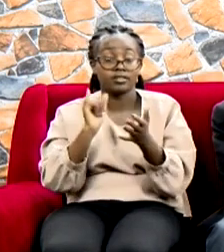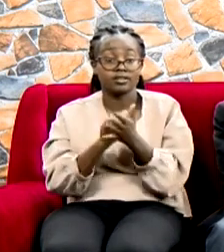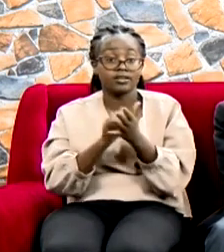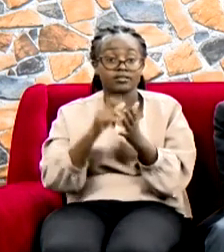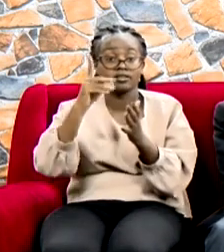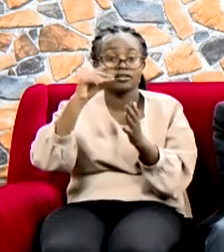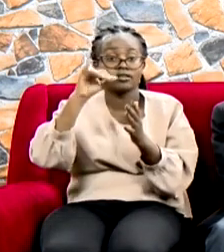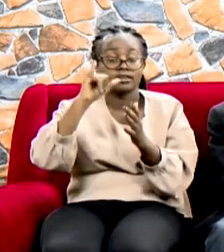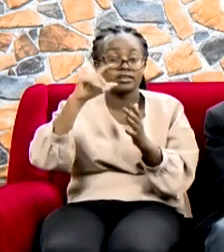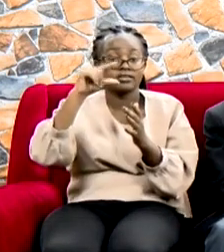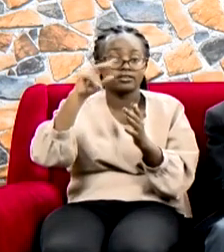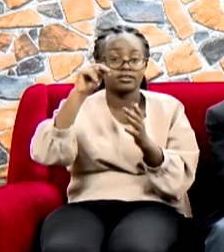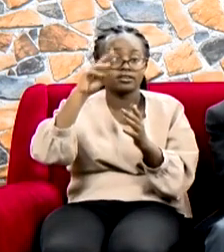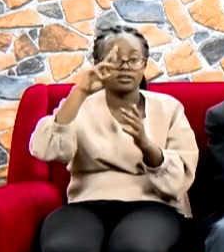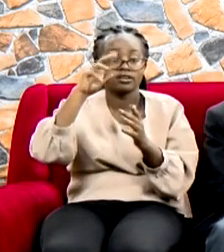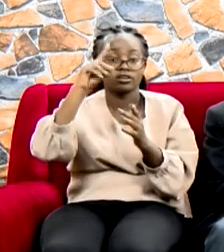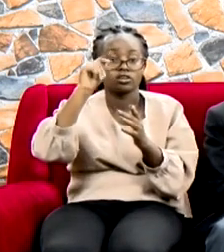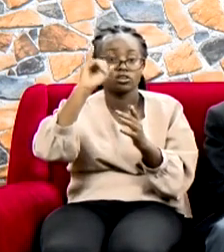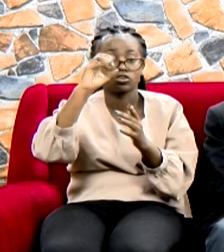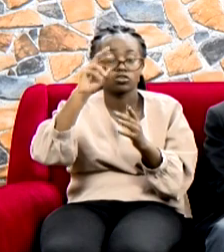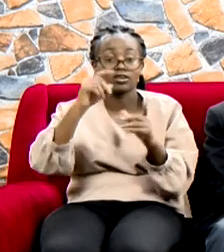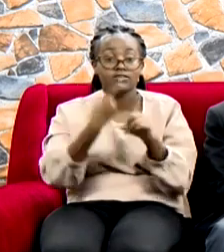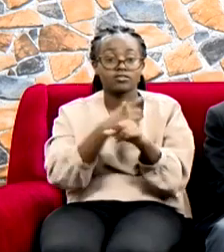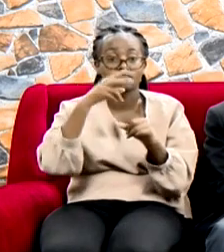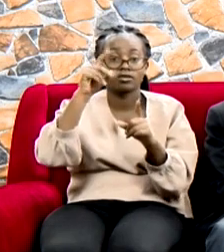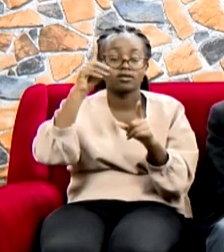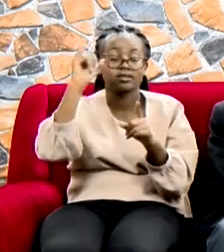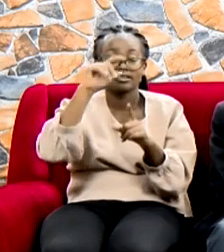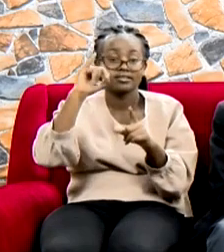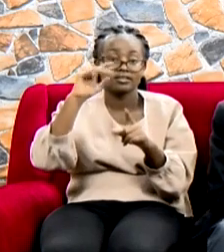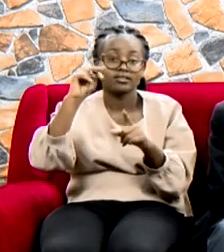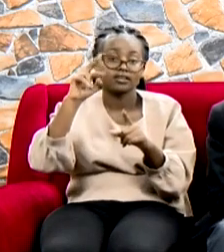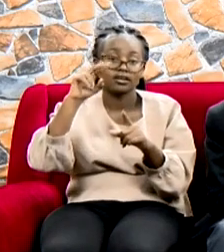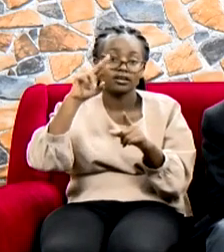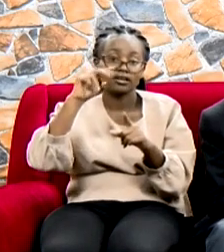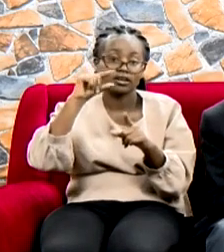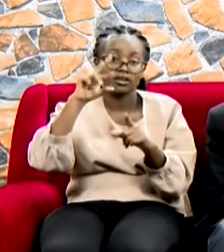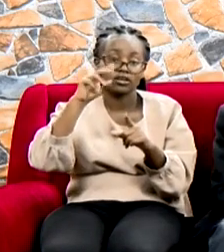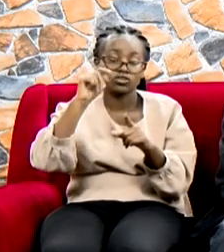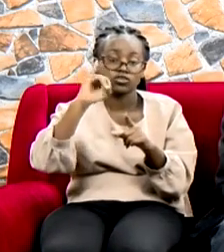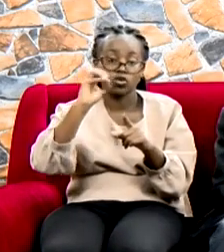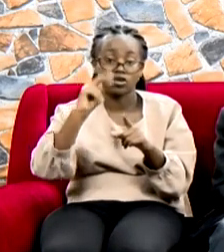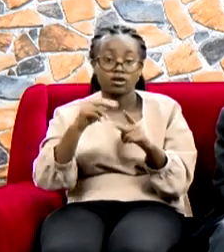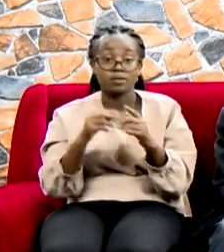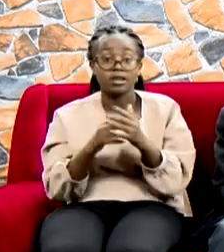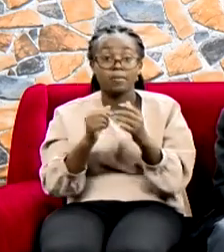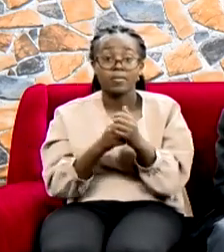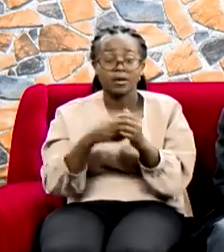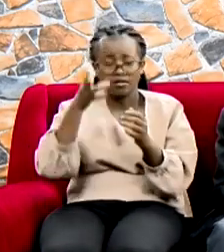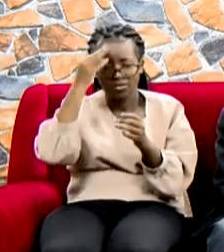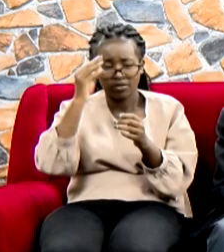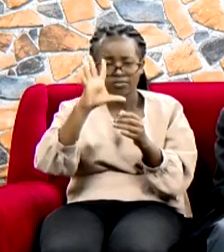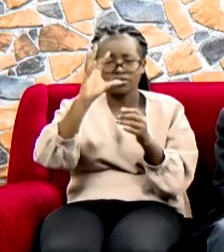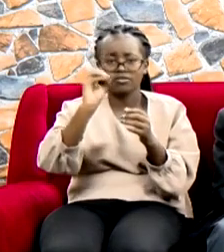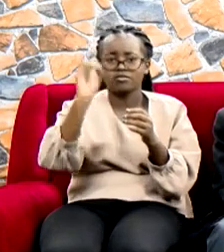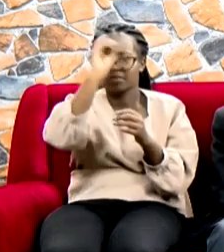degeneration. It's different from disintegration. Okay. But By the time we're done, I think I'll acquire 50% of your